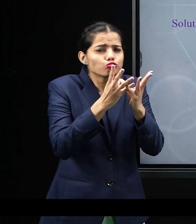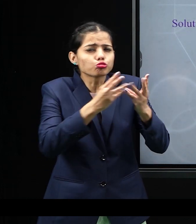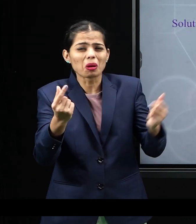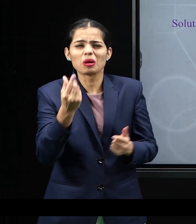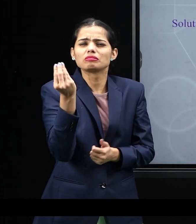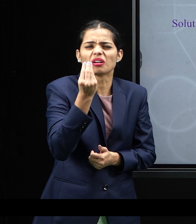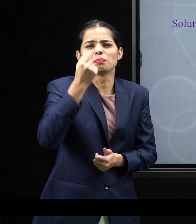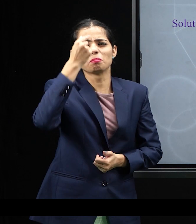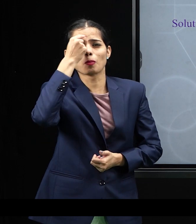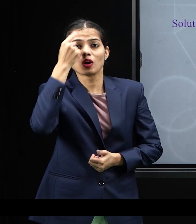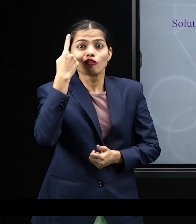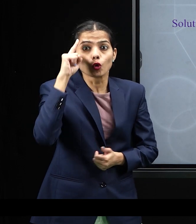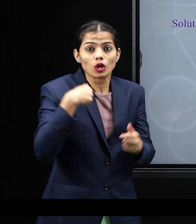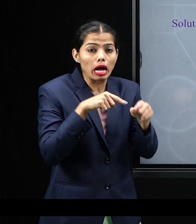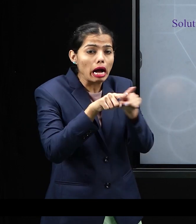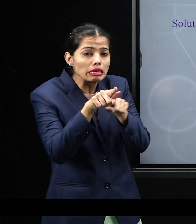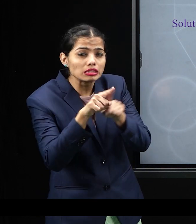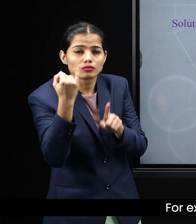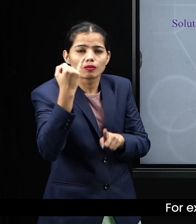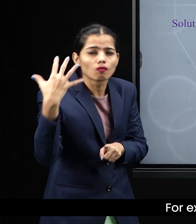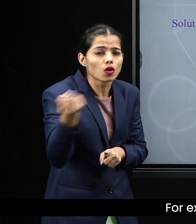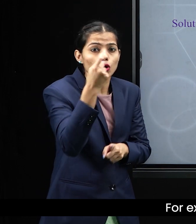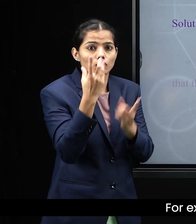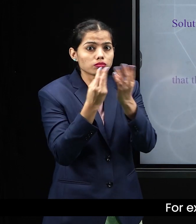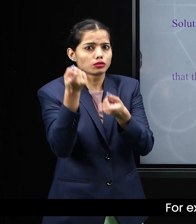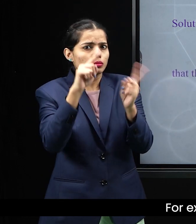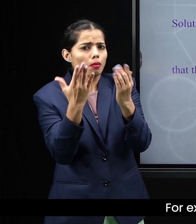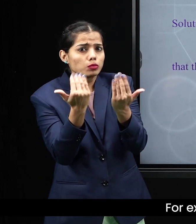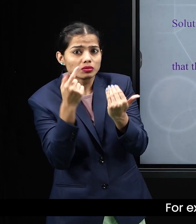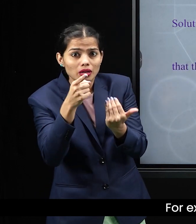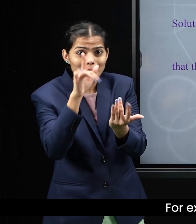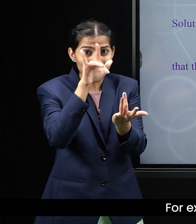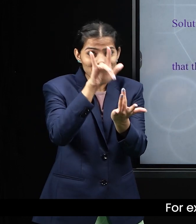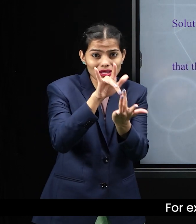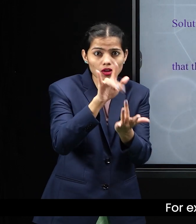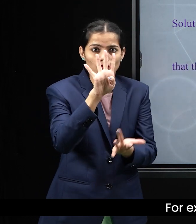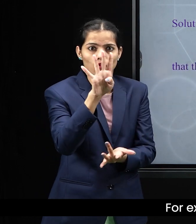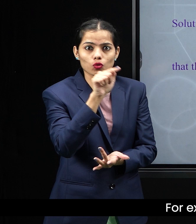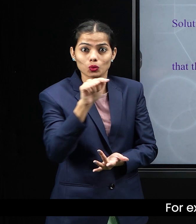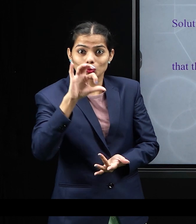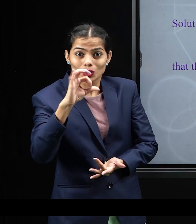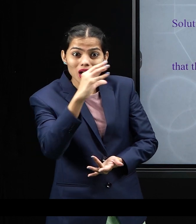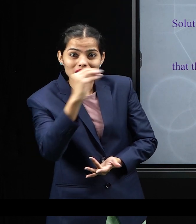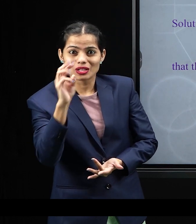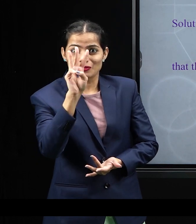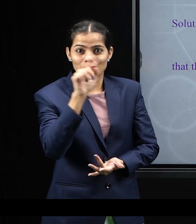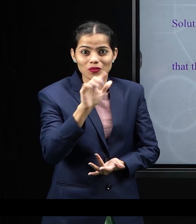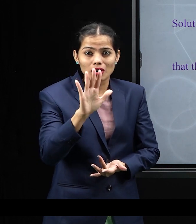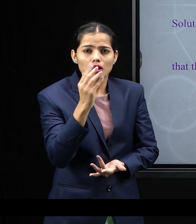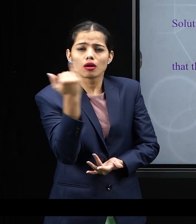way to solve some problems. For example, to find 4 rational numbers between 4 by 9